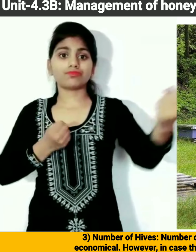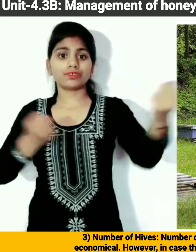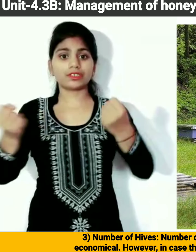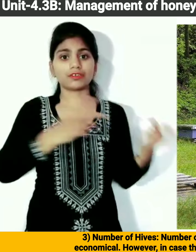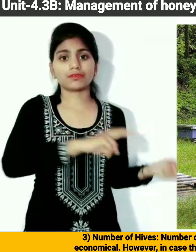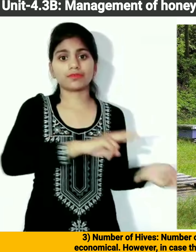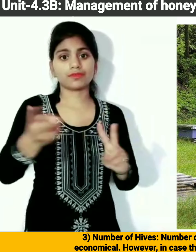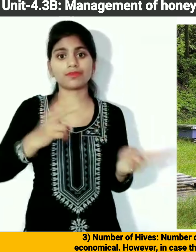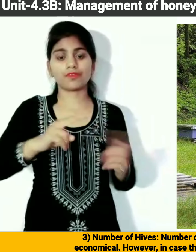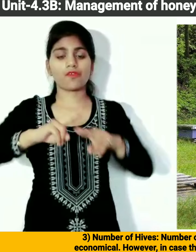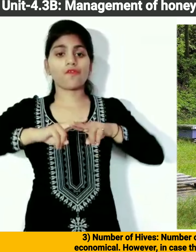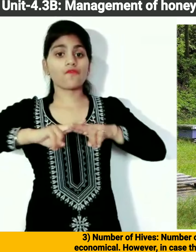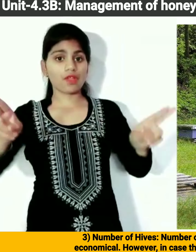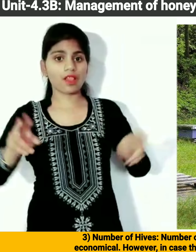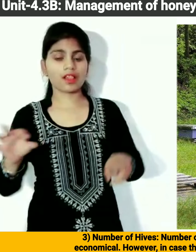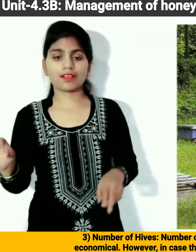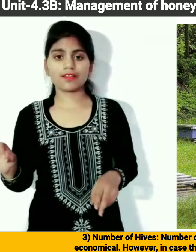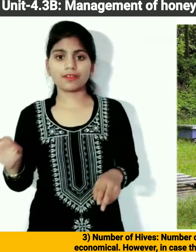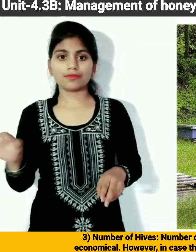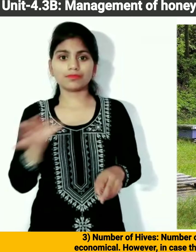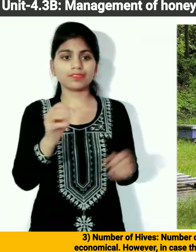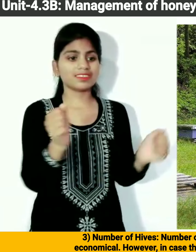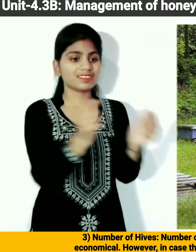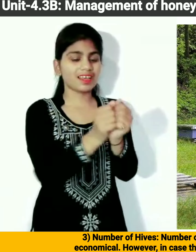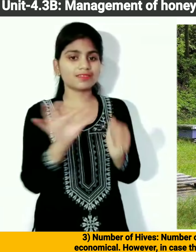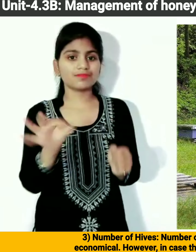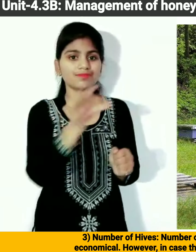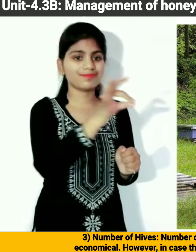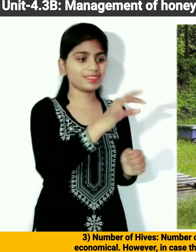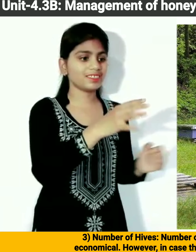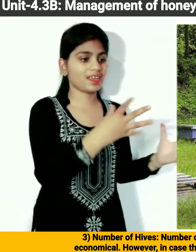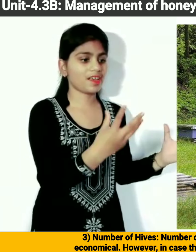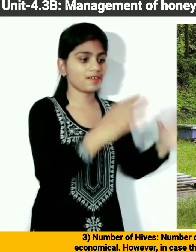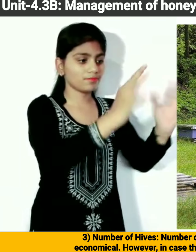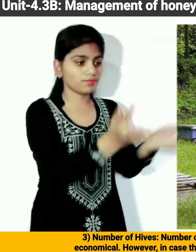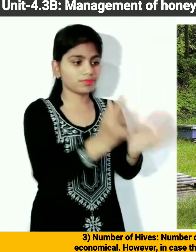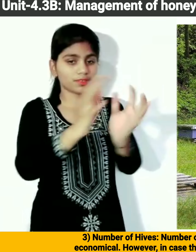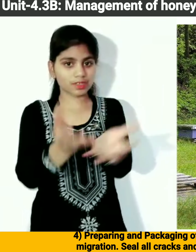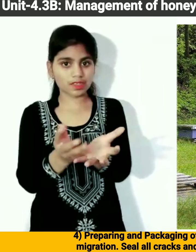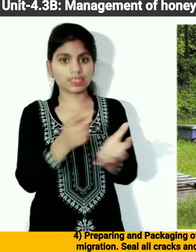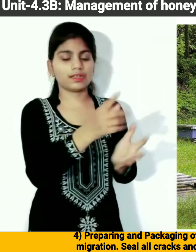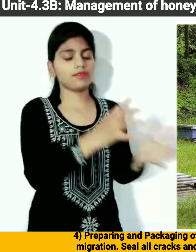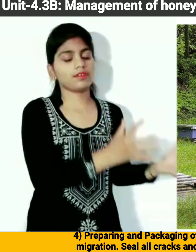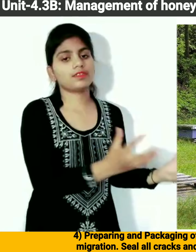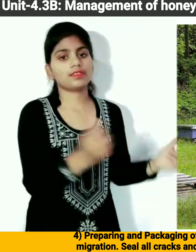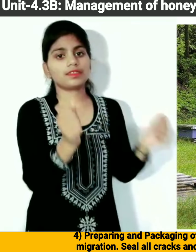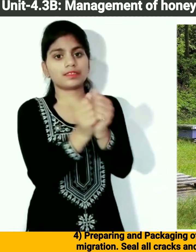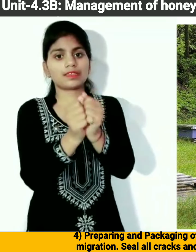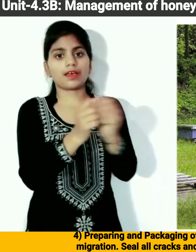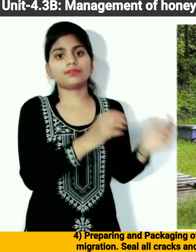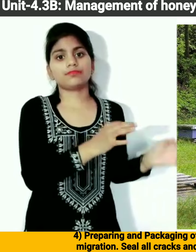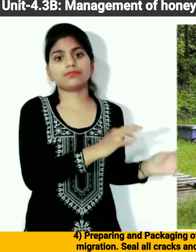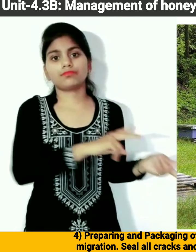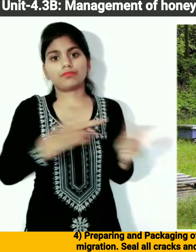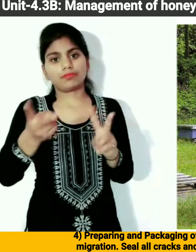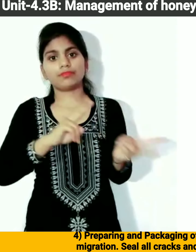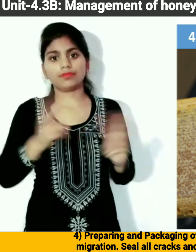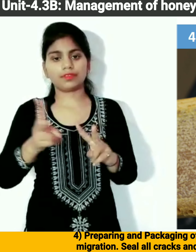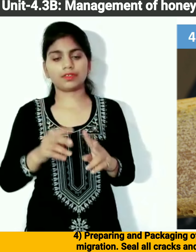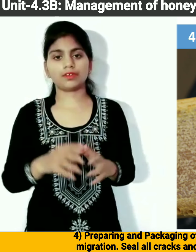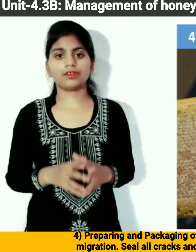beekeepers who also intend to take up migration to the same or nearby areas.